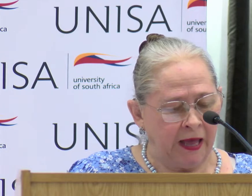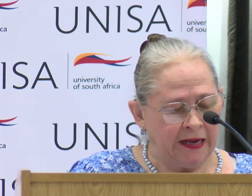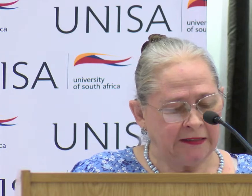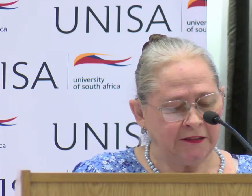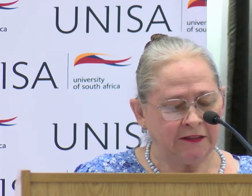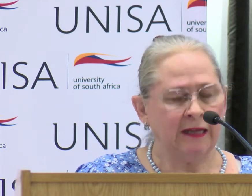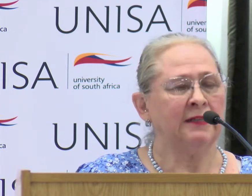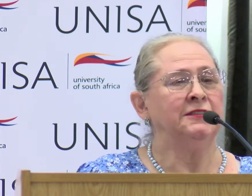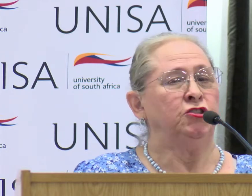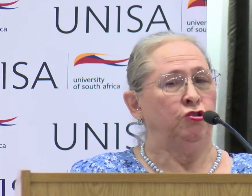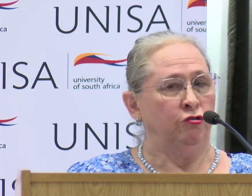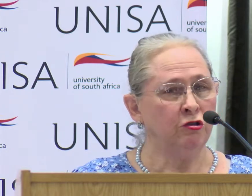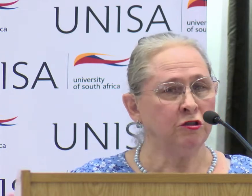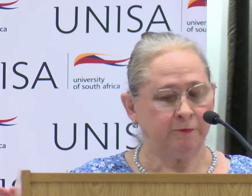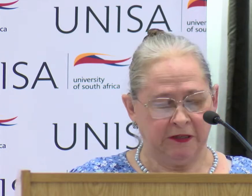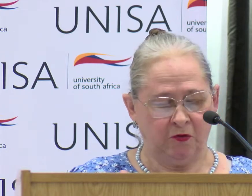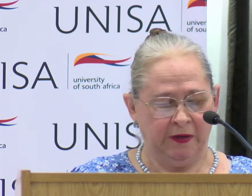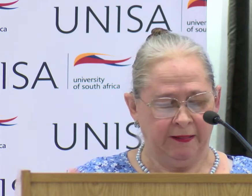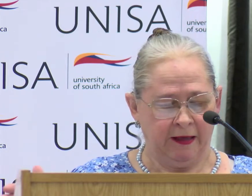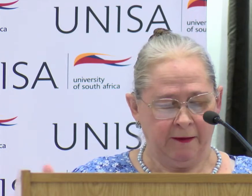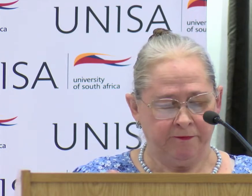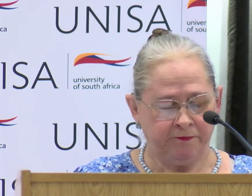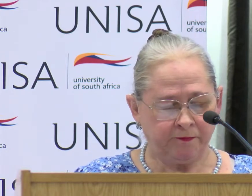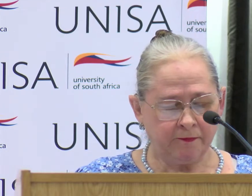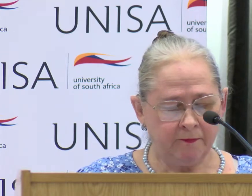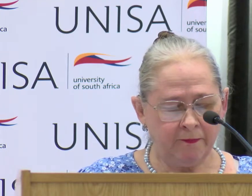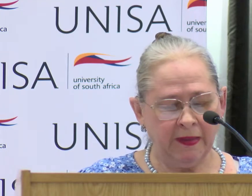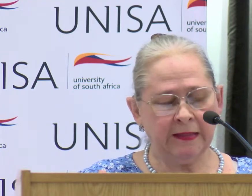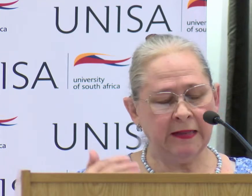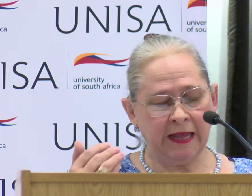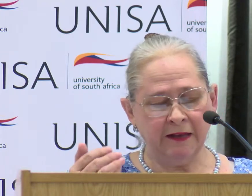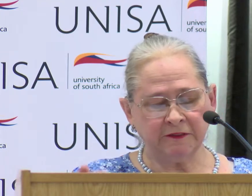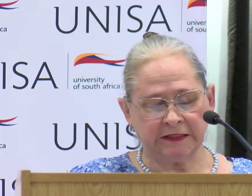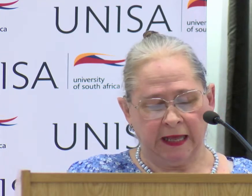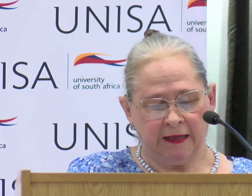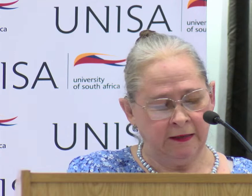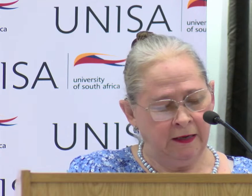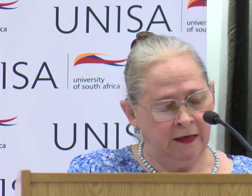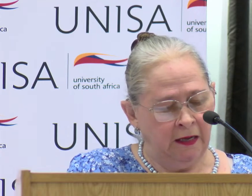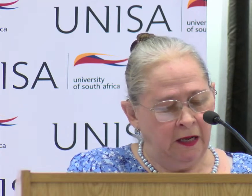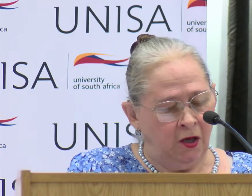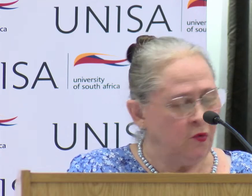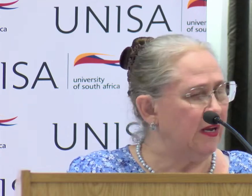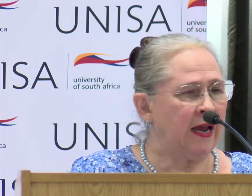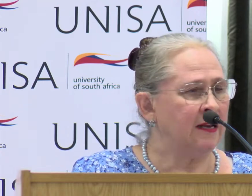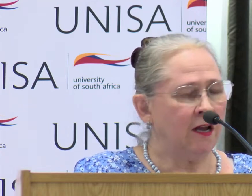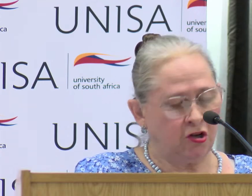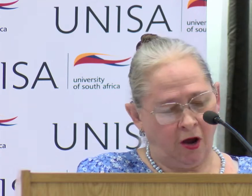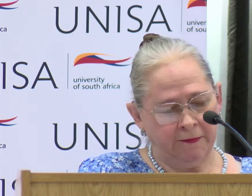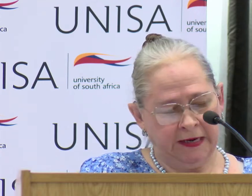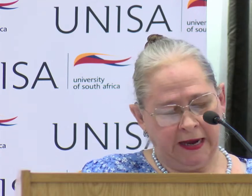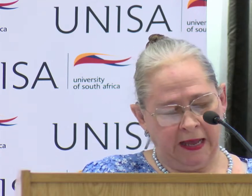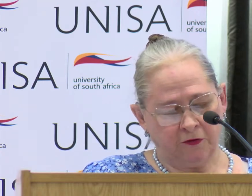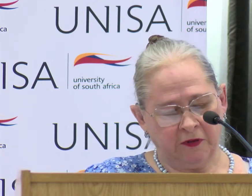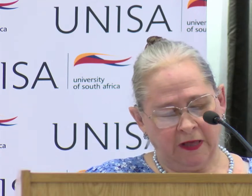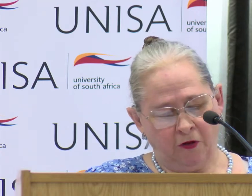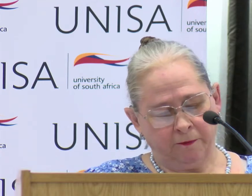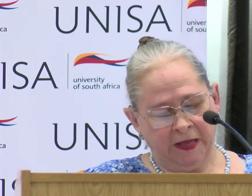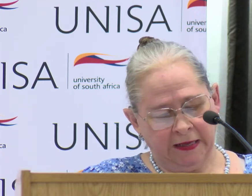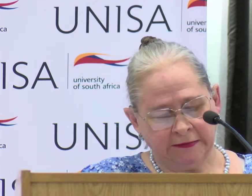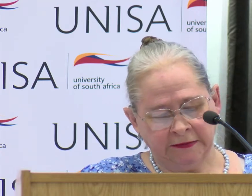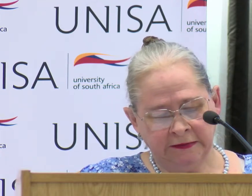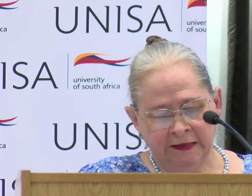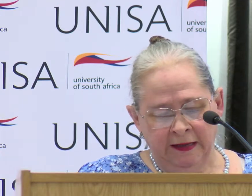communication barriers that is huge between them. The deaf said, we cannot communicate with